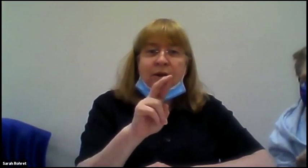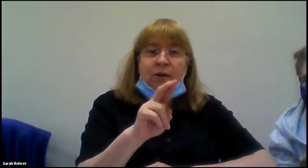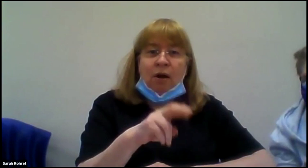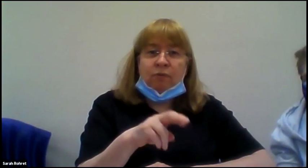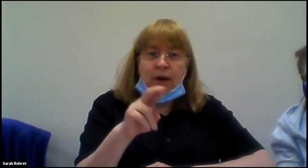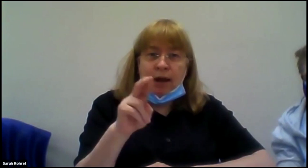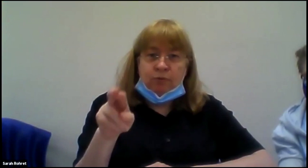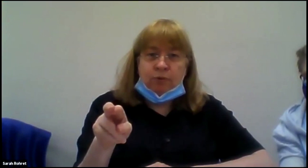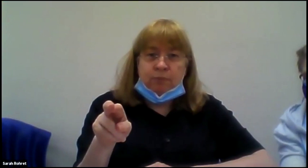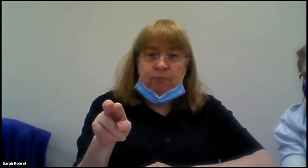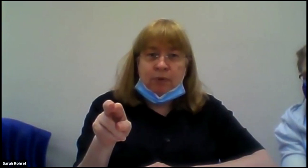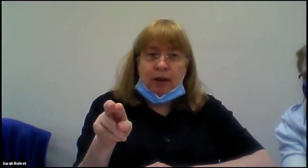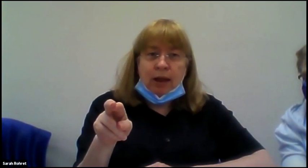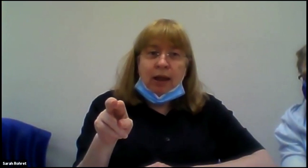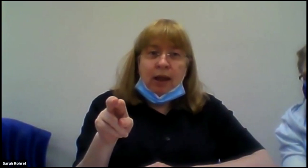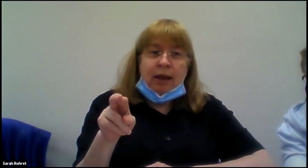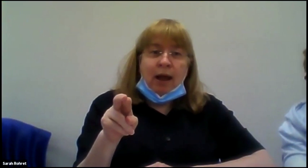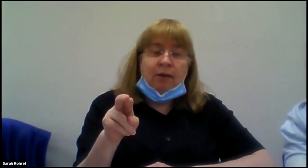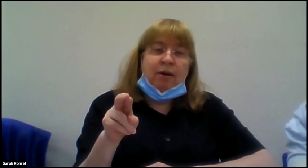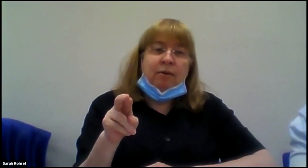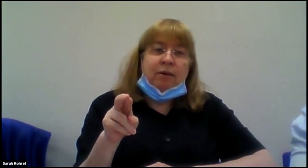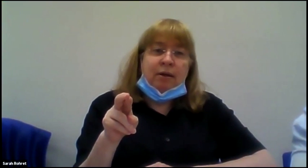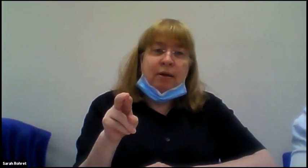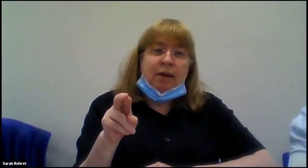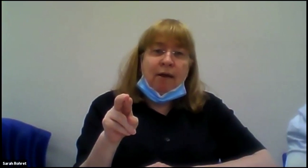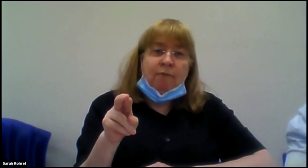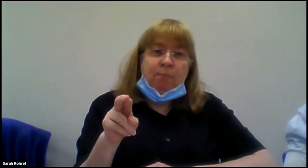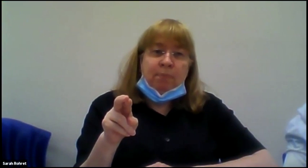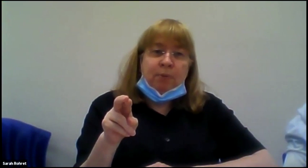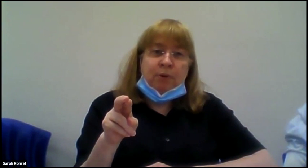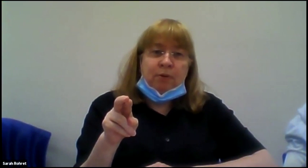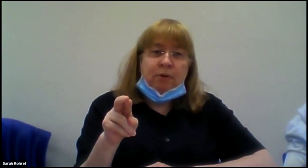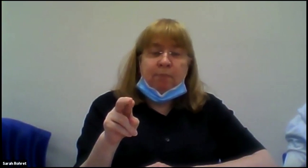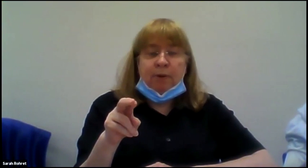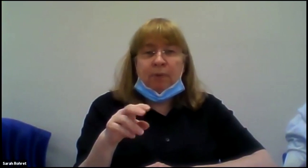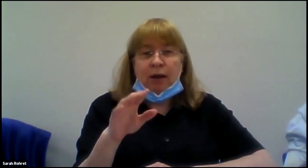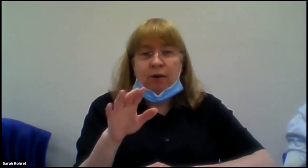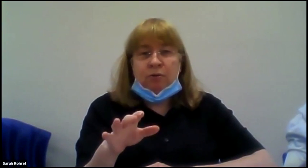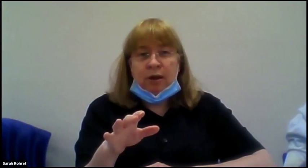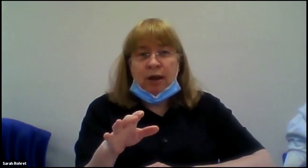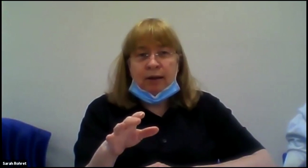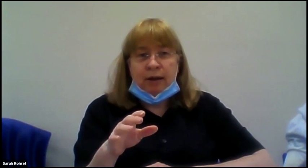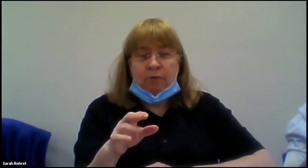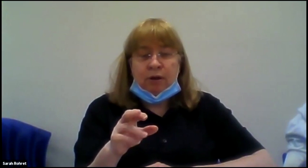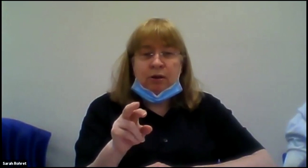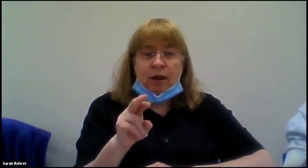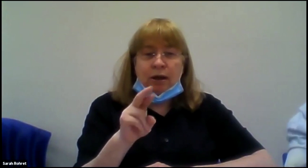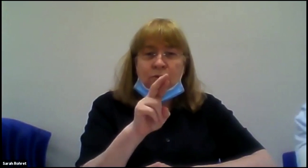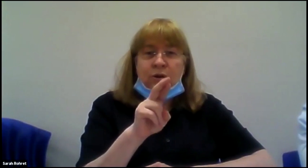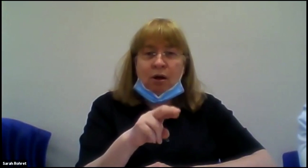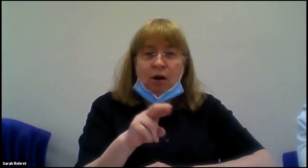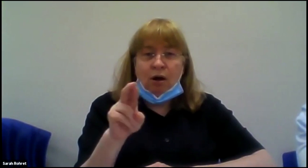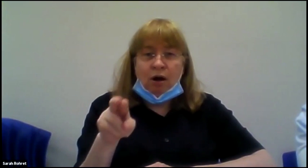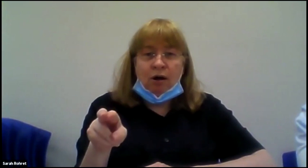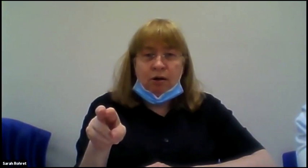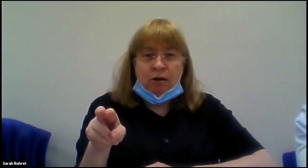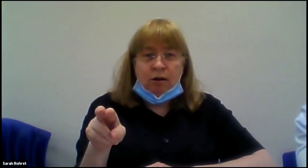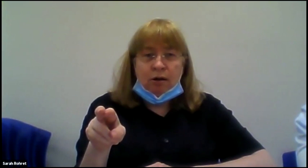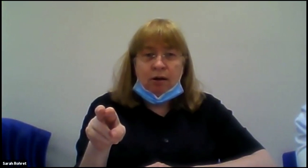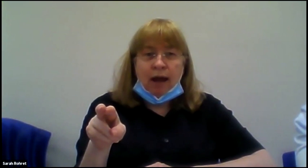called restroom. Now the deaf people and people that use sign language, they use the R out